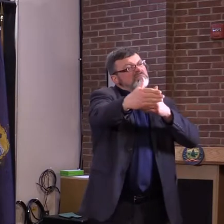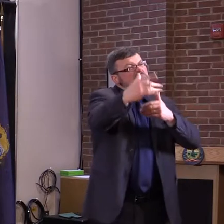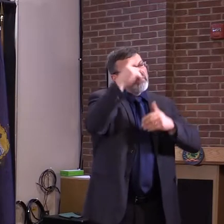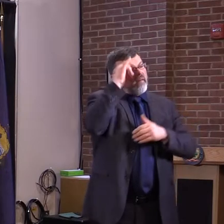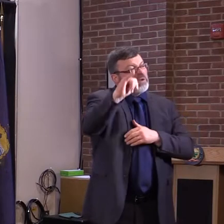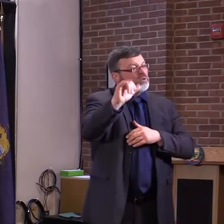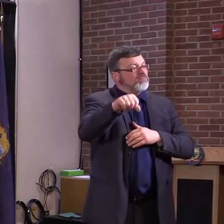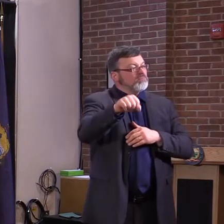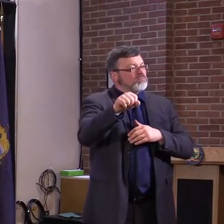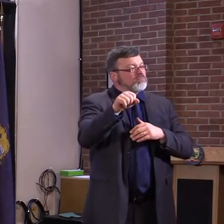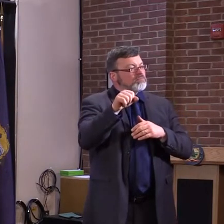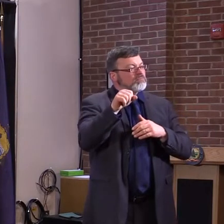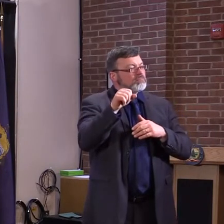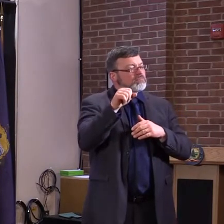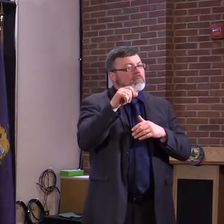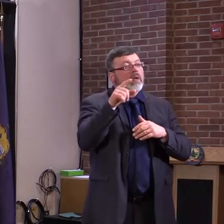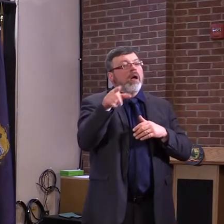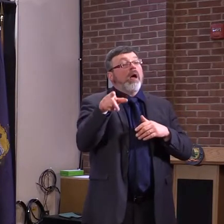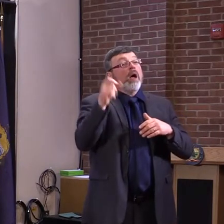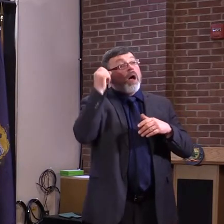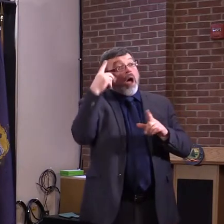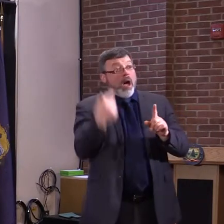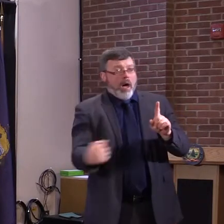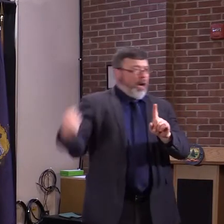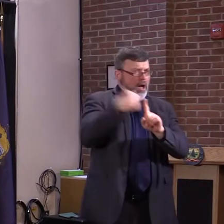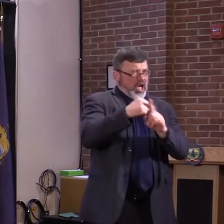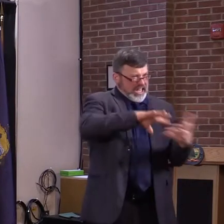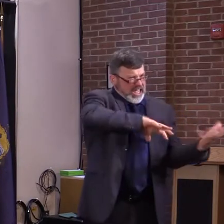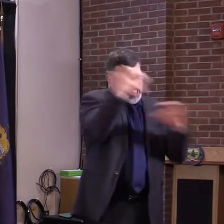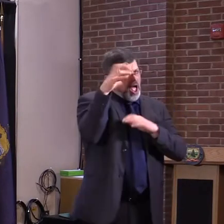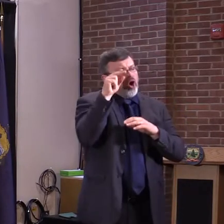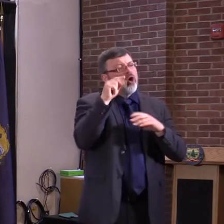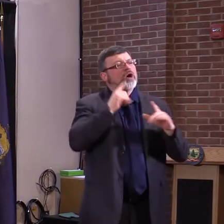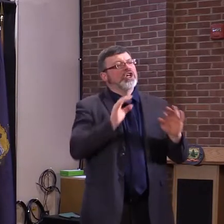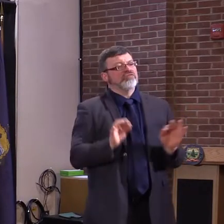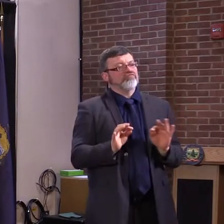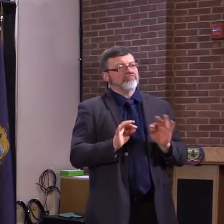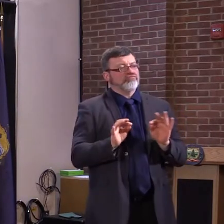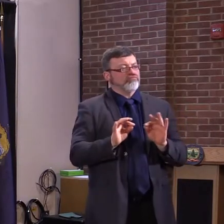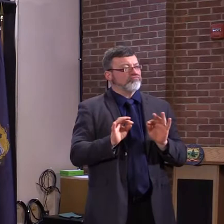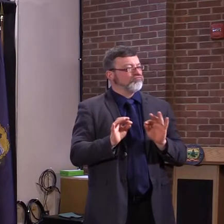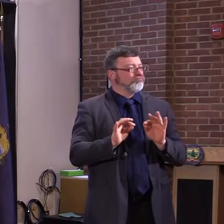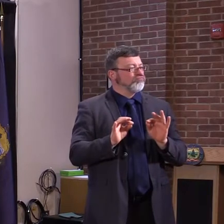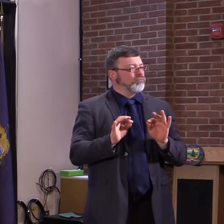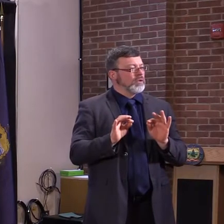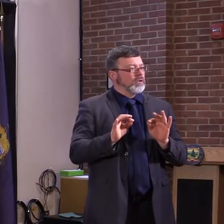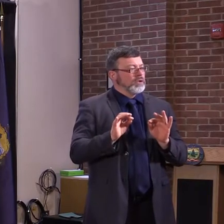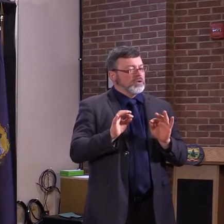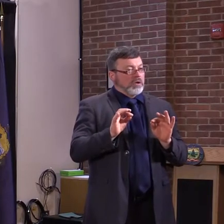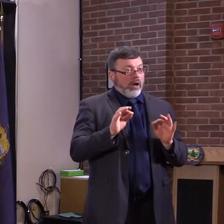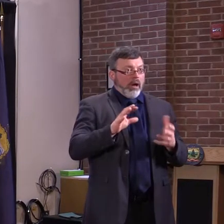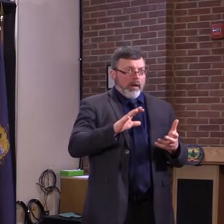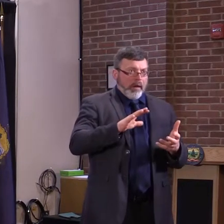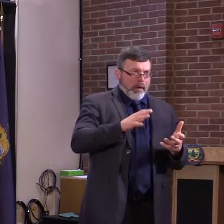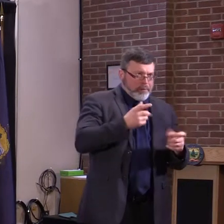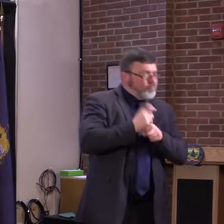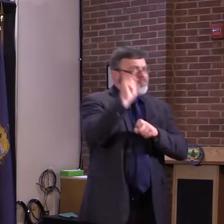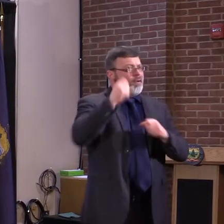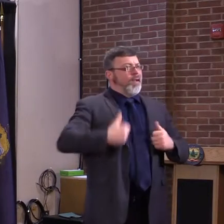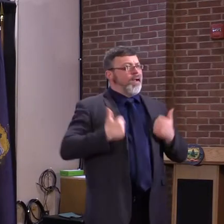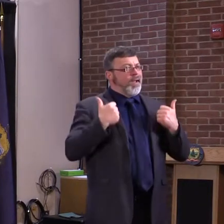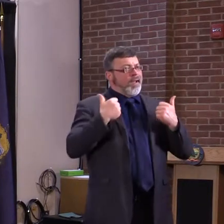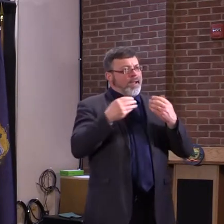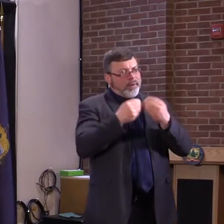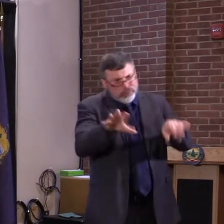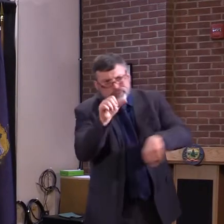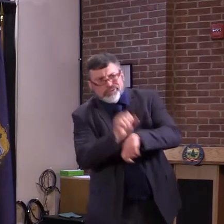time when COVID is less disruptive and people have learned to live with and manage it. Not unlike the